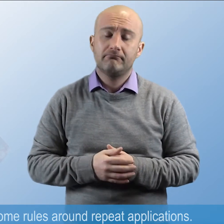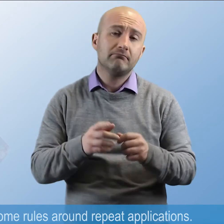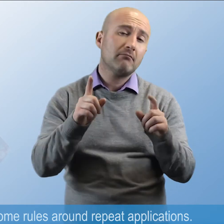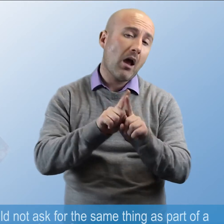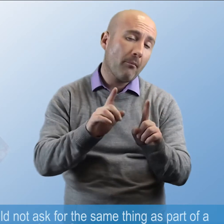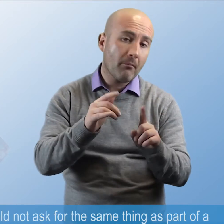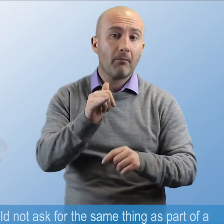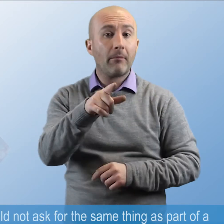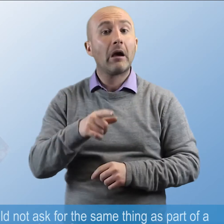repeat applications.